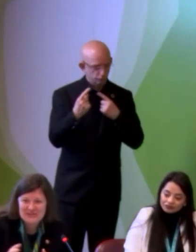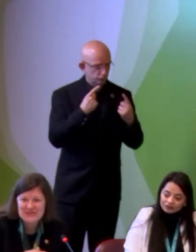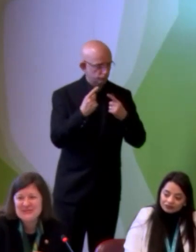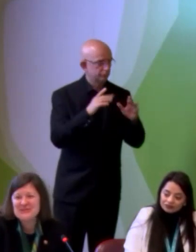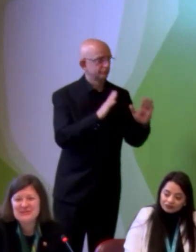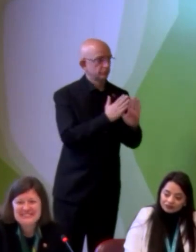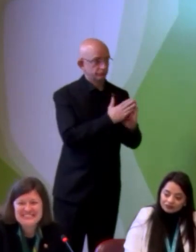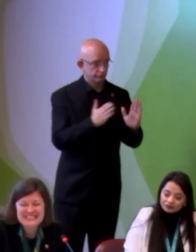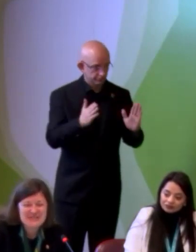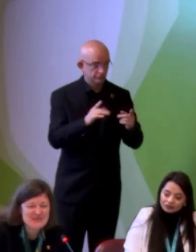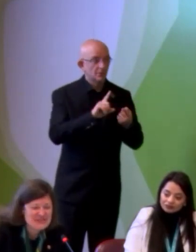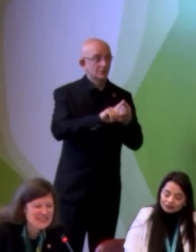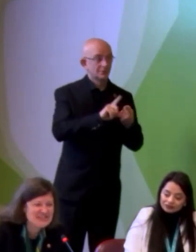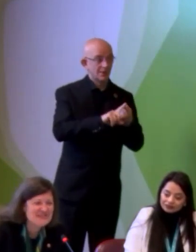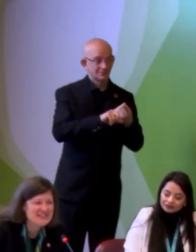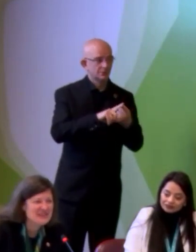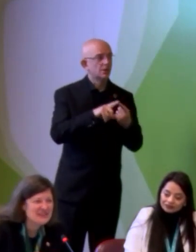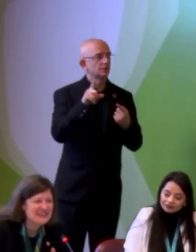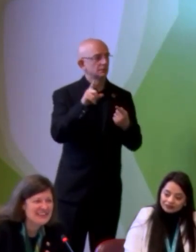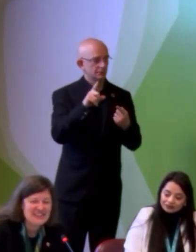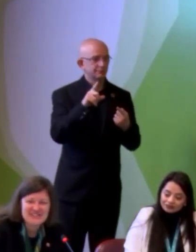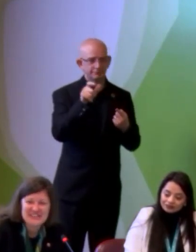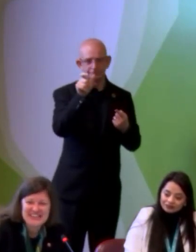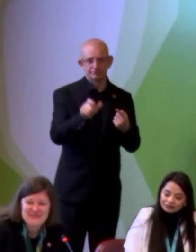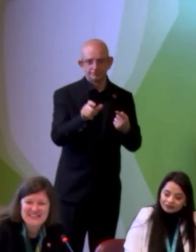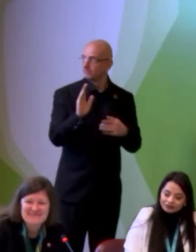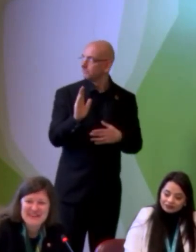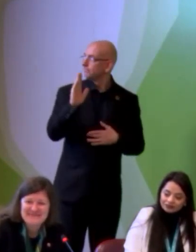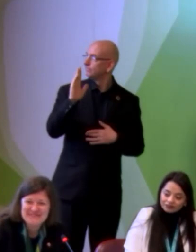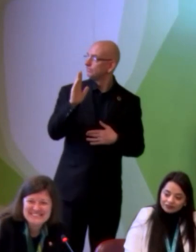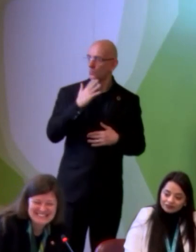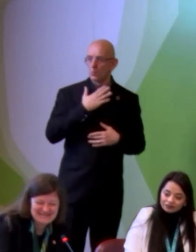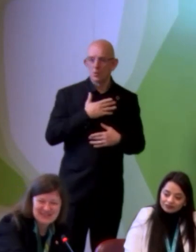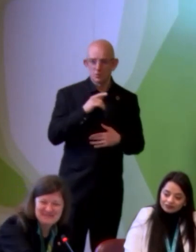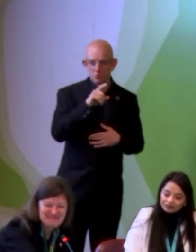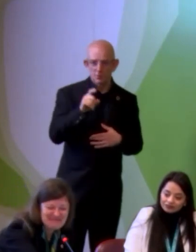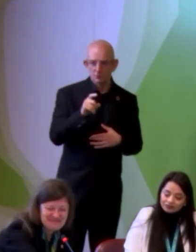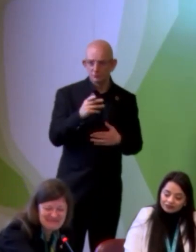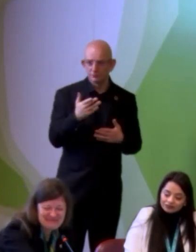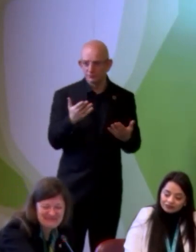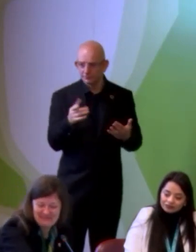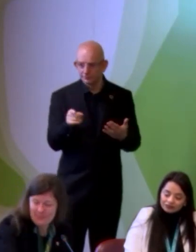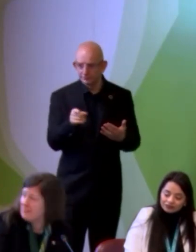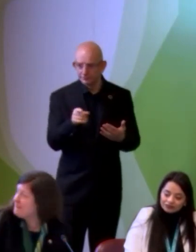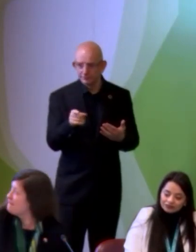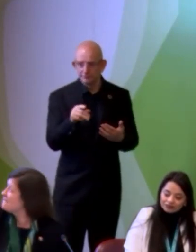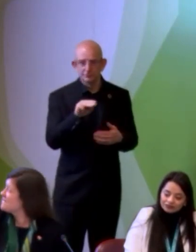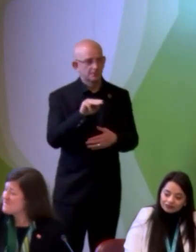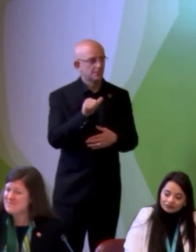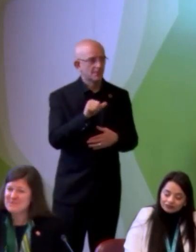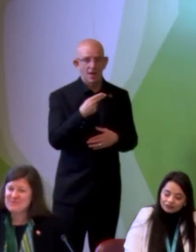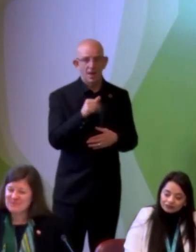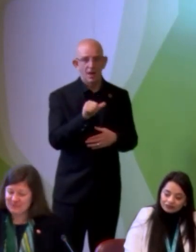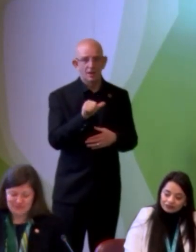Kochan Bagsha, who's the Inclusive Education Advisor here at Education Cannot Wait. Maha, please, welcome.